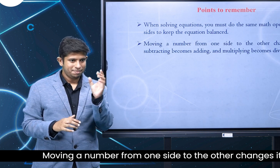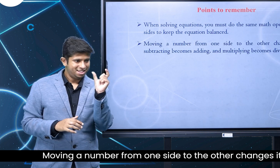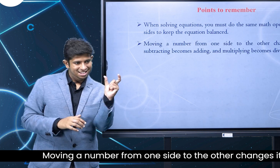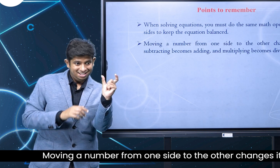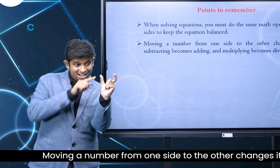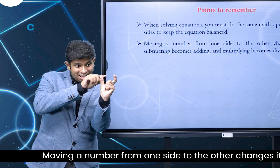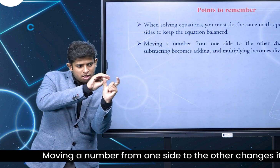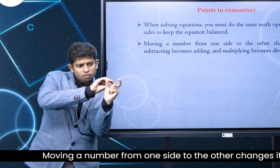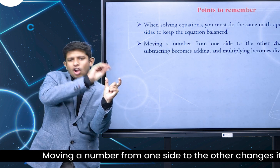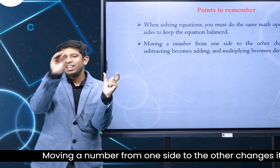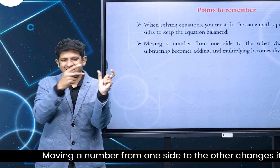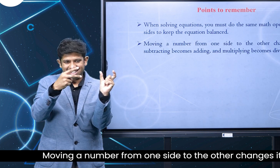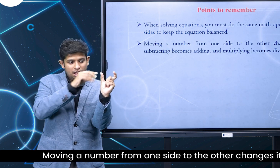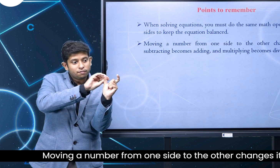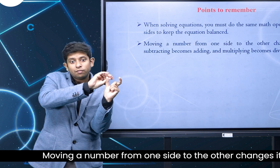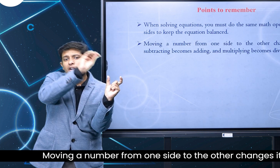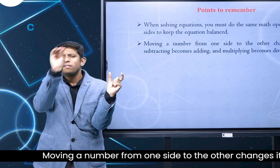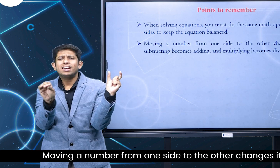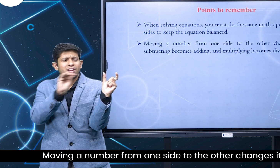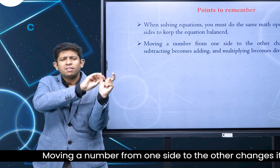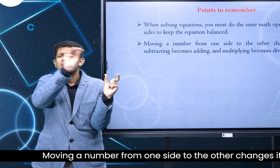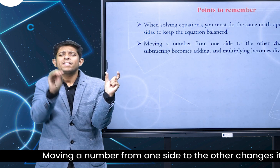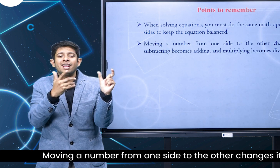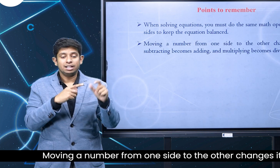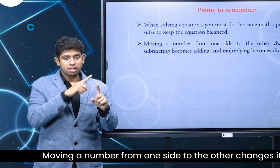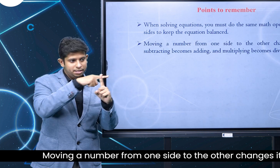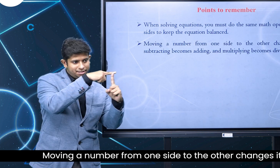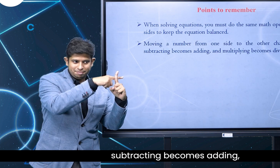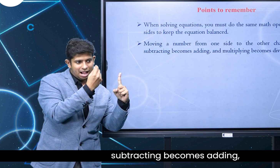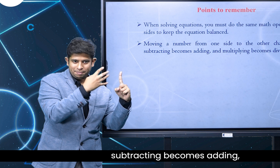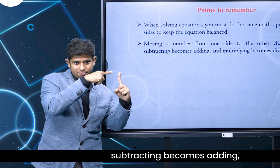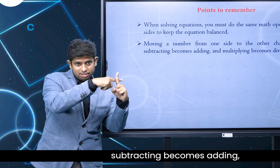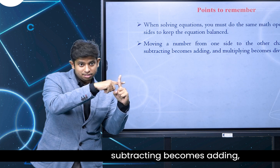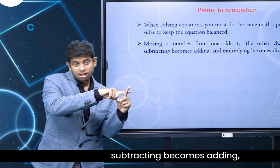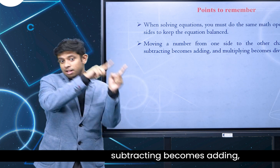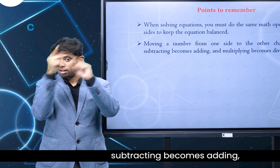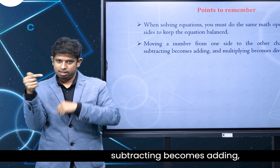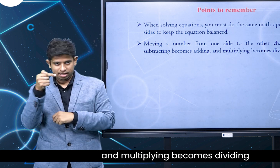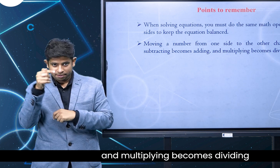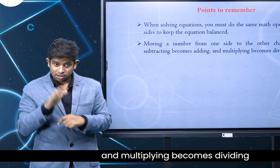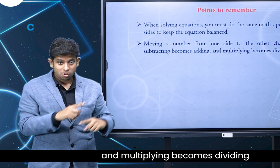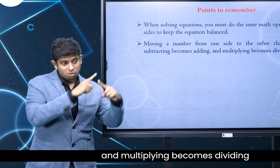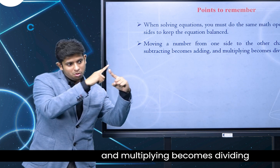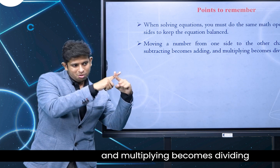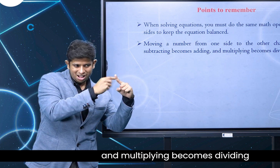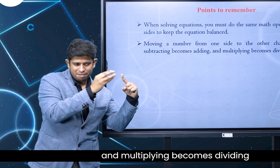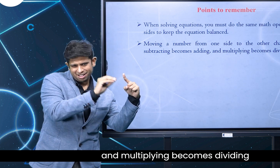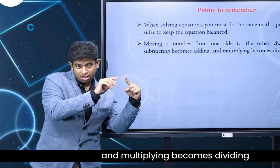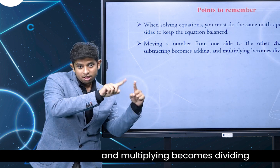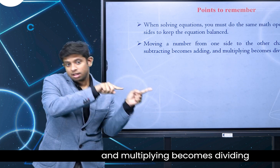Moving a number from one side to the other changes its sign. Subtracting becomes adding and multiplying becomes dividing.